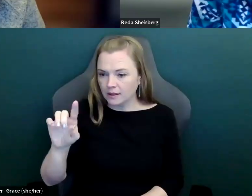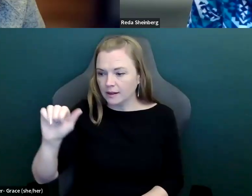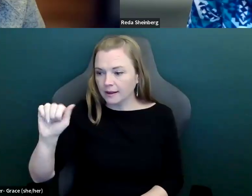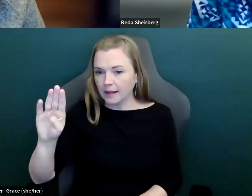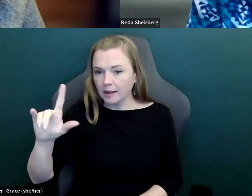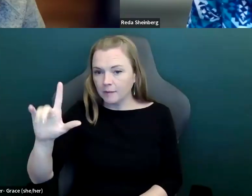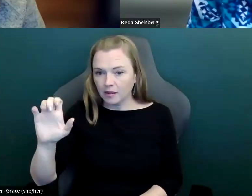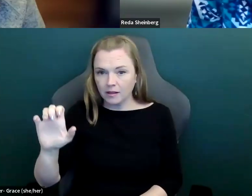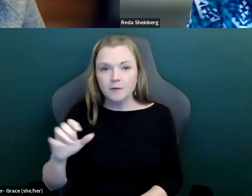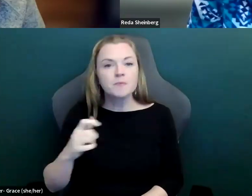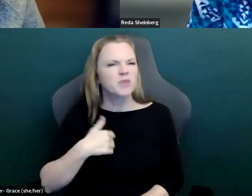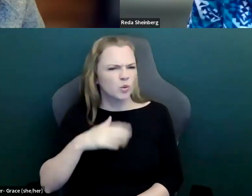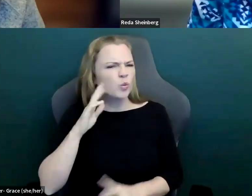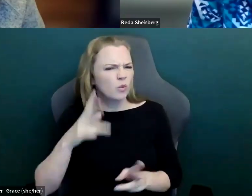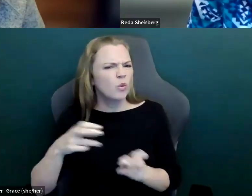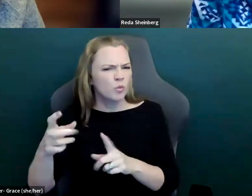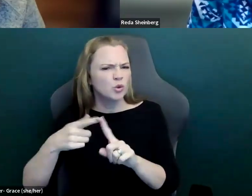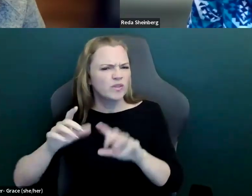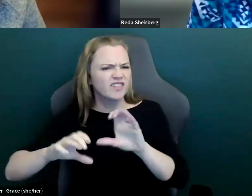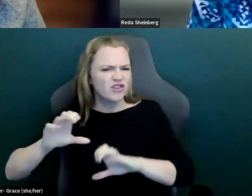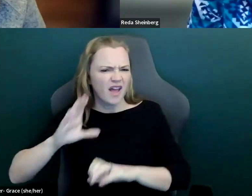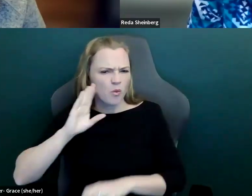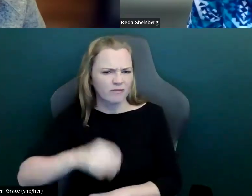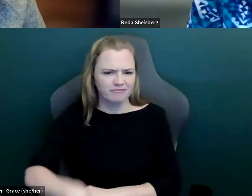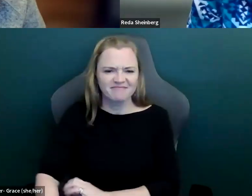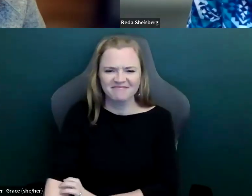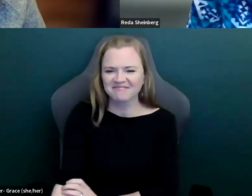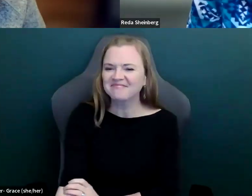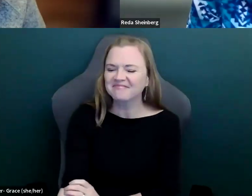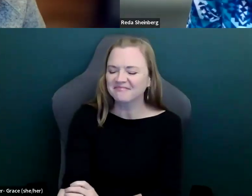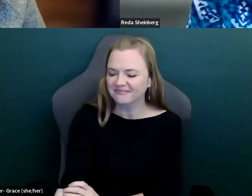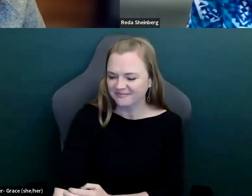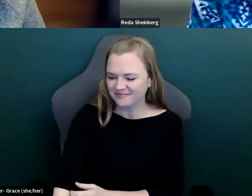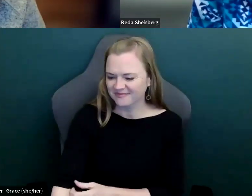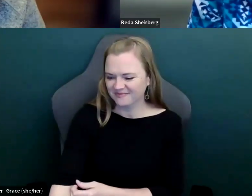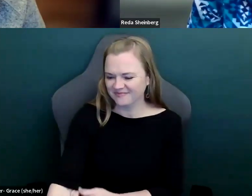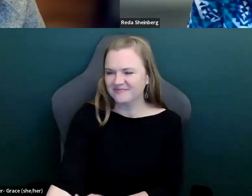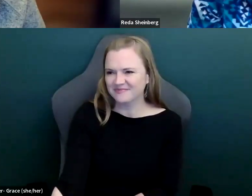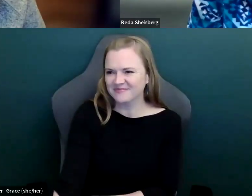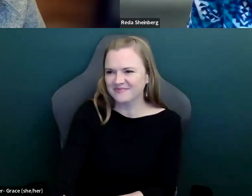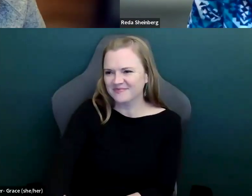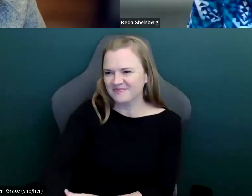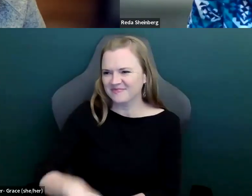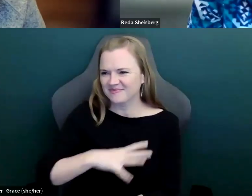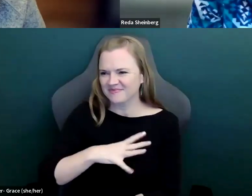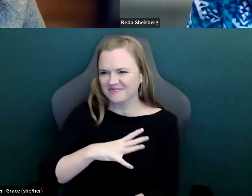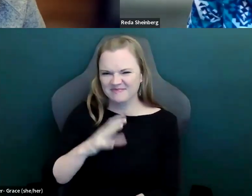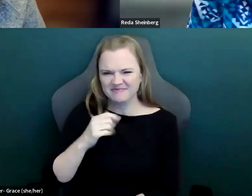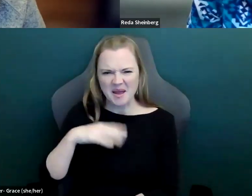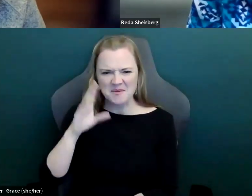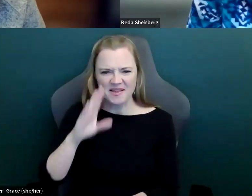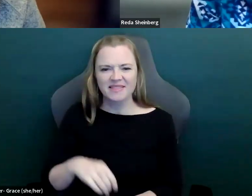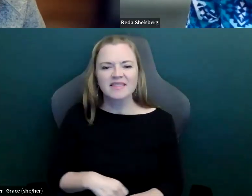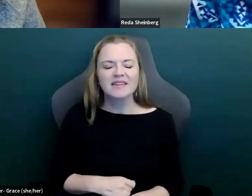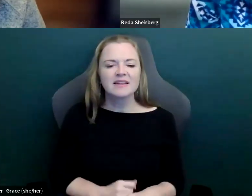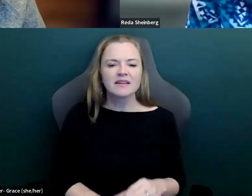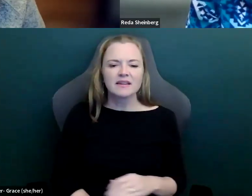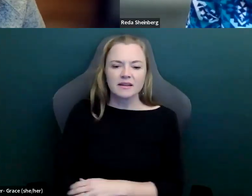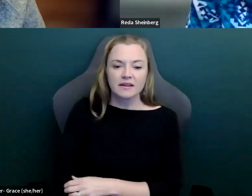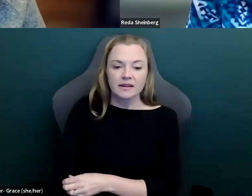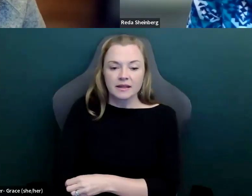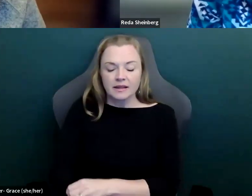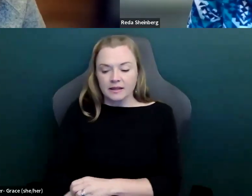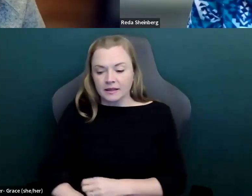We'll and put it you'll in get. the chat. We'll put it in the chat. Okay, fine. I'll put it in the chat. Yeah, And perfect. And then just to